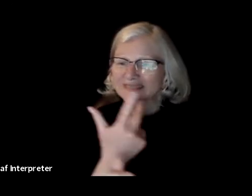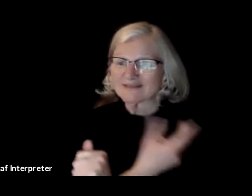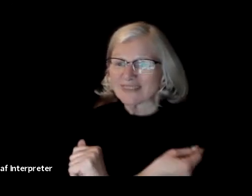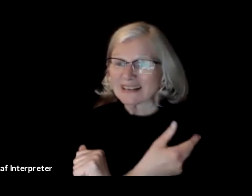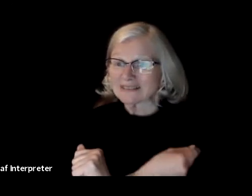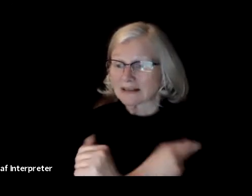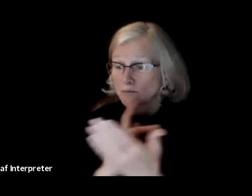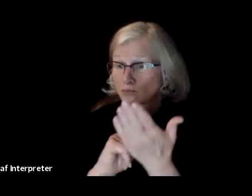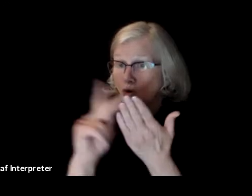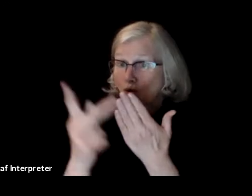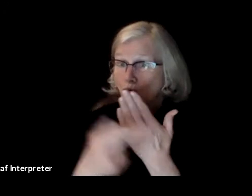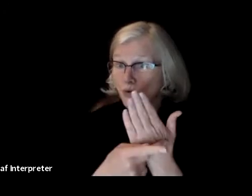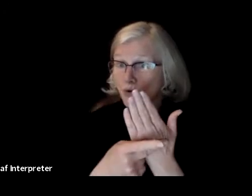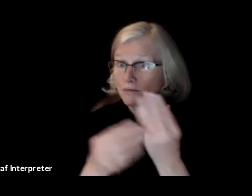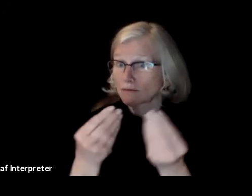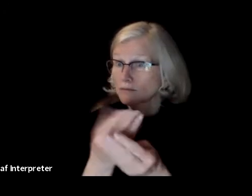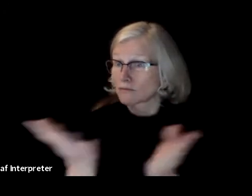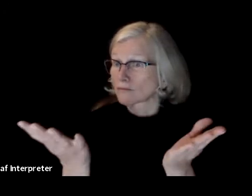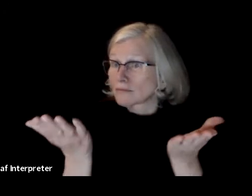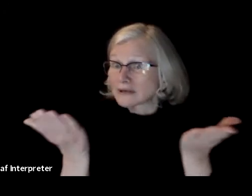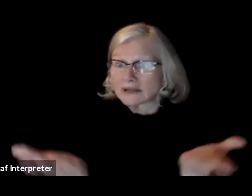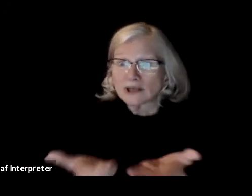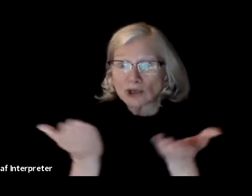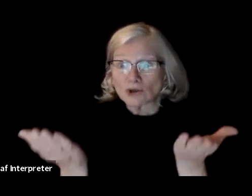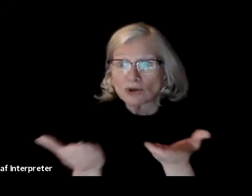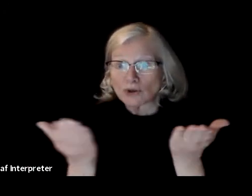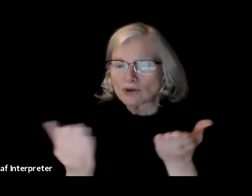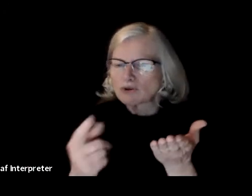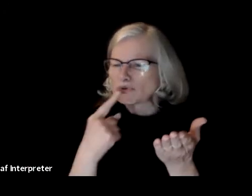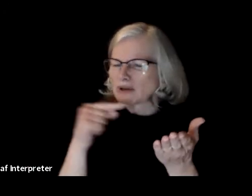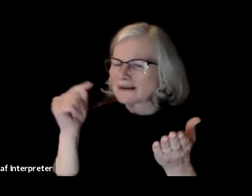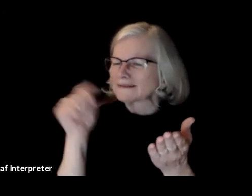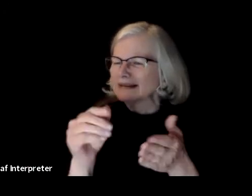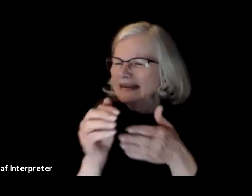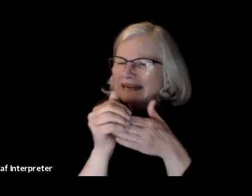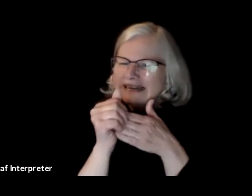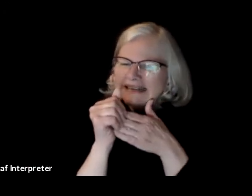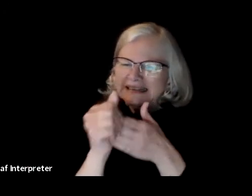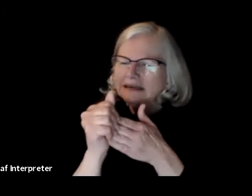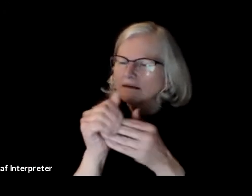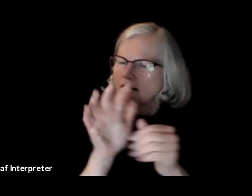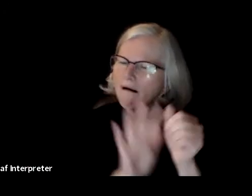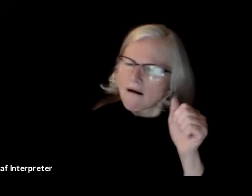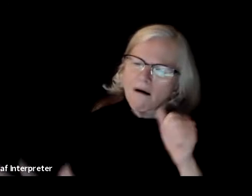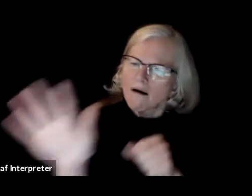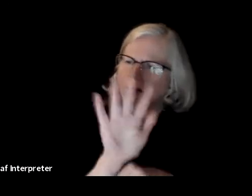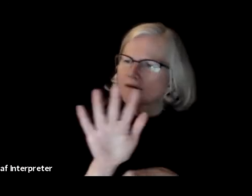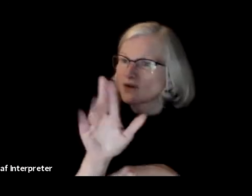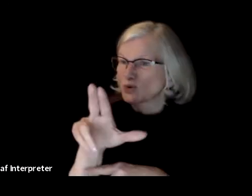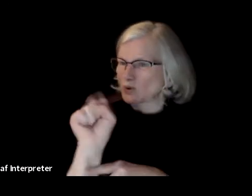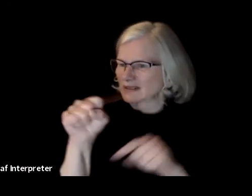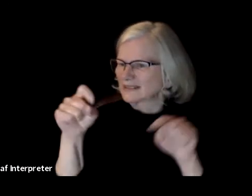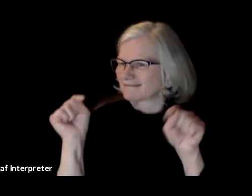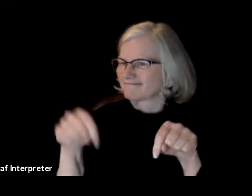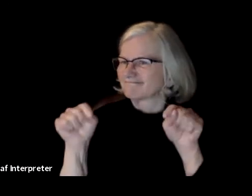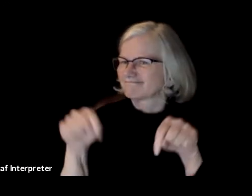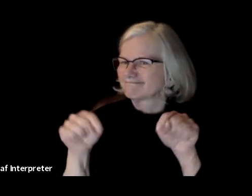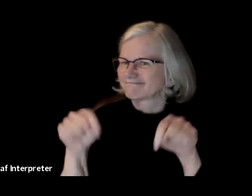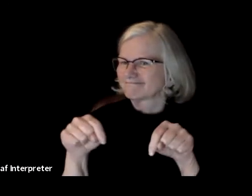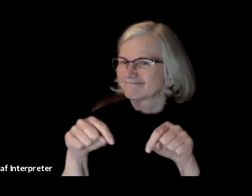Minnesota has been a leader in the country and has been our saving grace over the